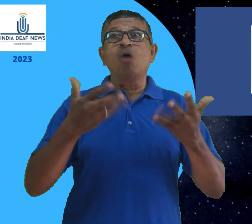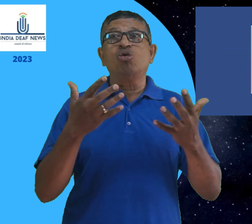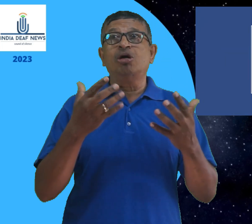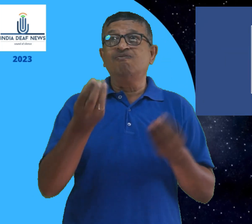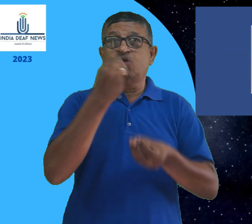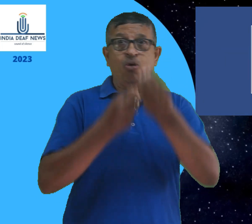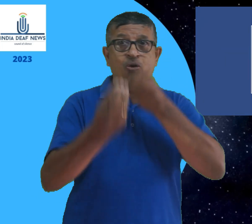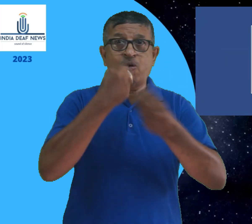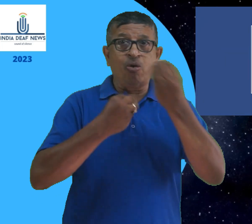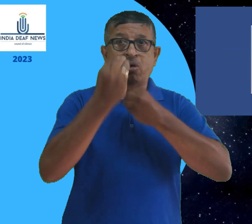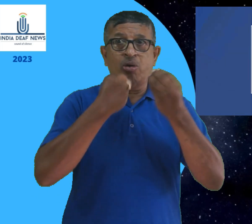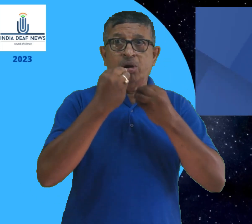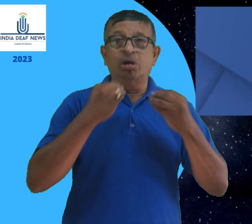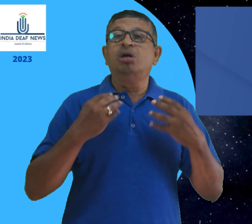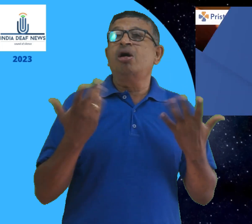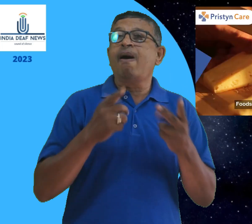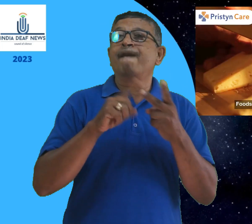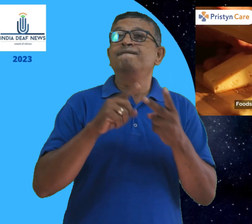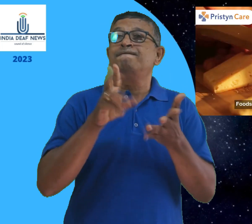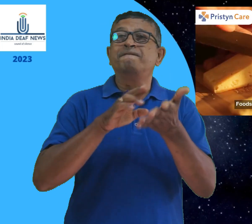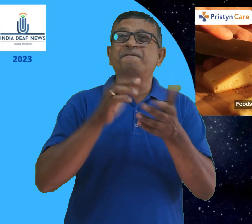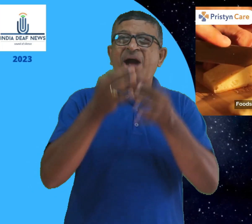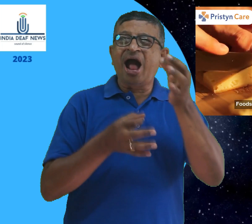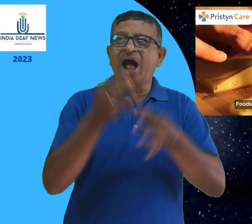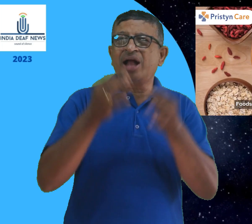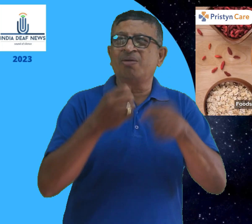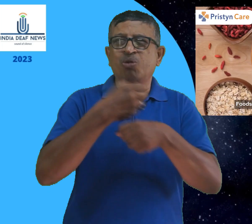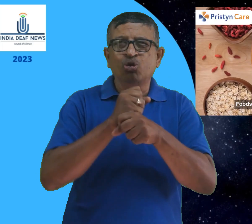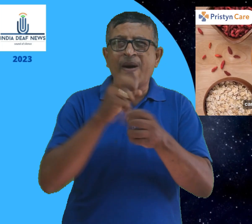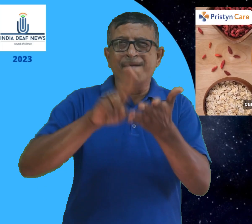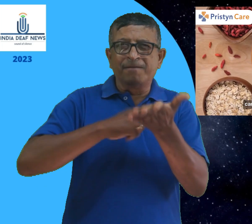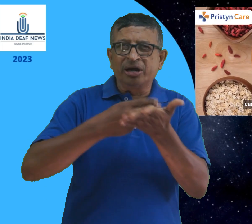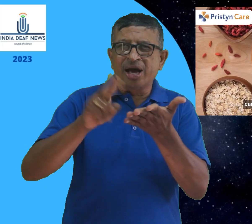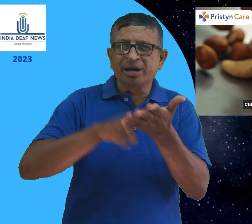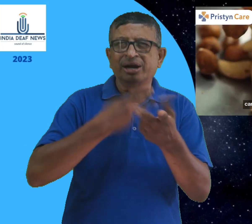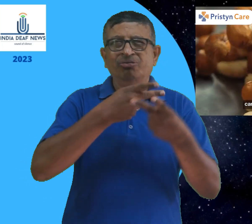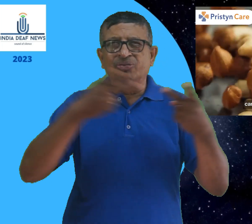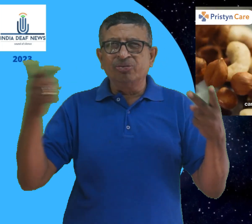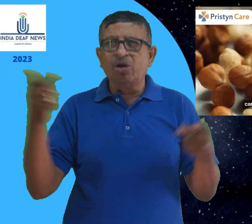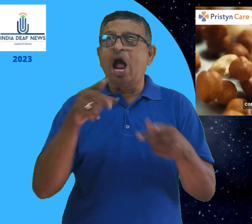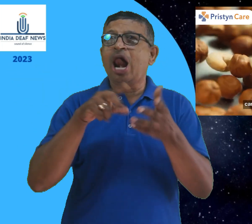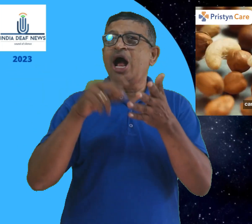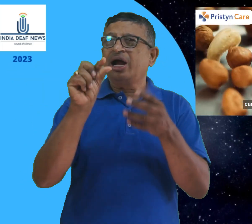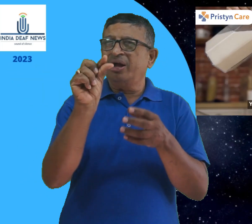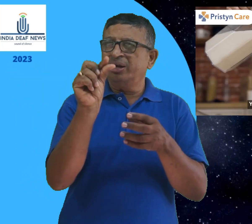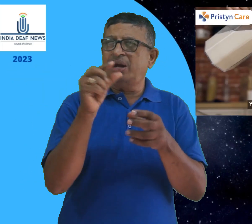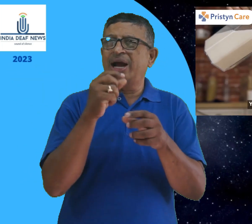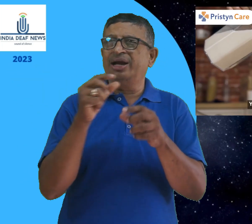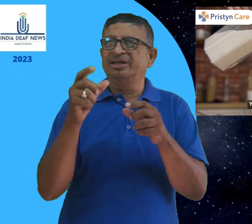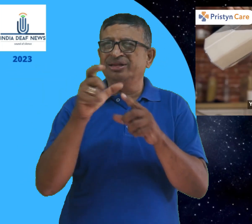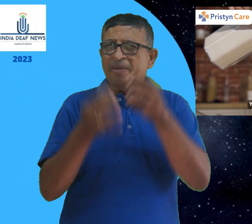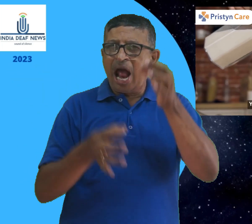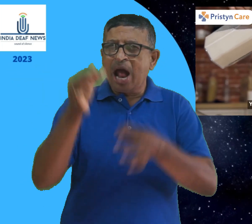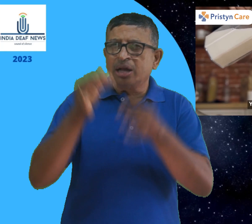First, eat breast increasing foods. Foods such as milk products, fruits and nuts can lead in natural breast enlargement. You can